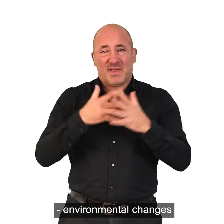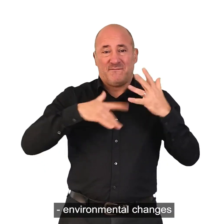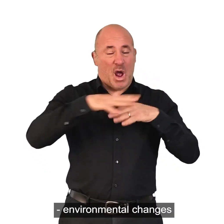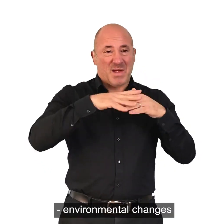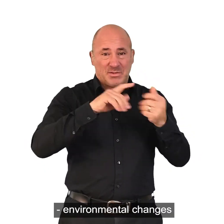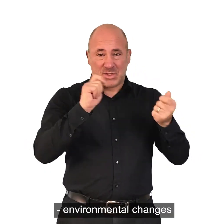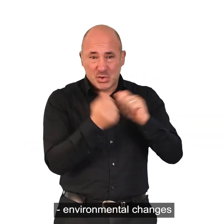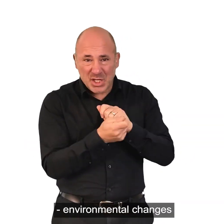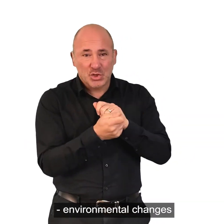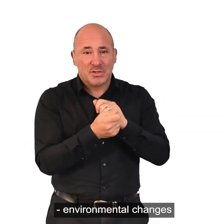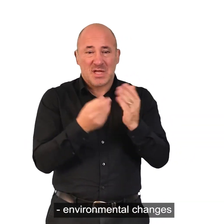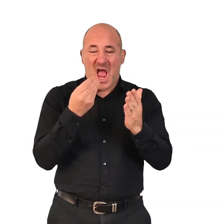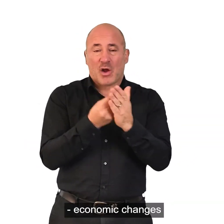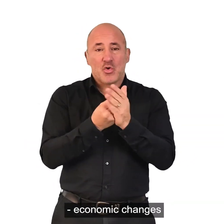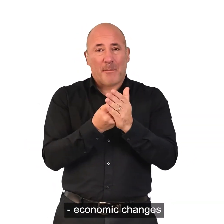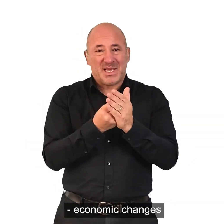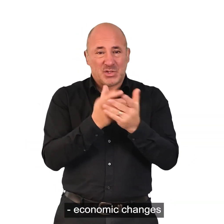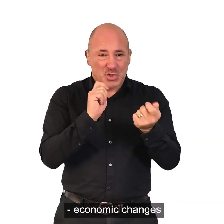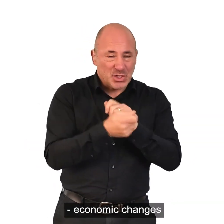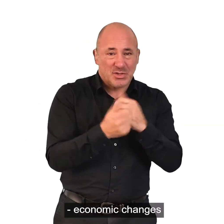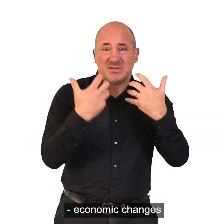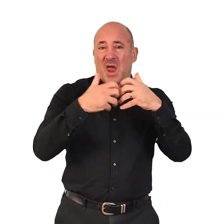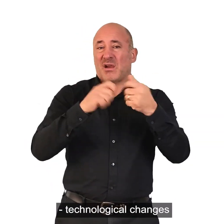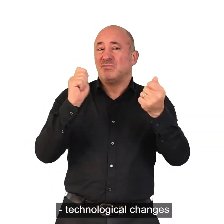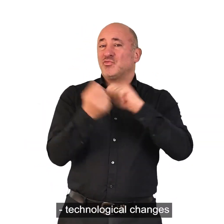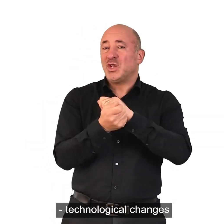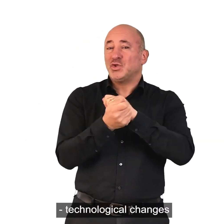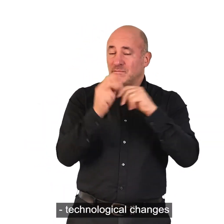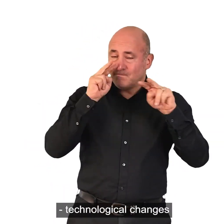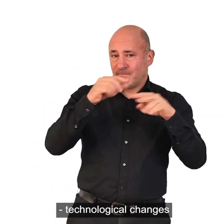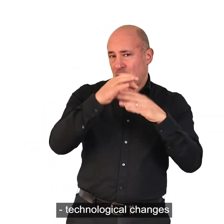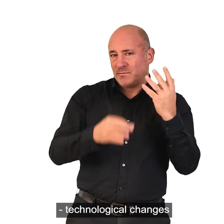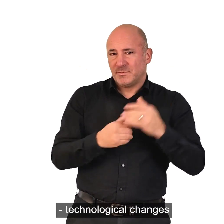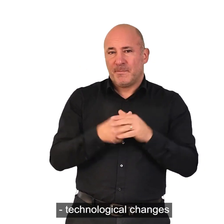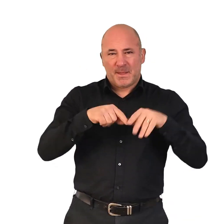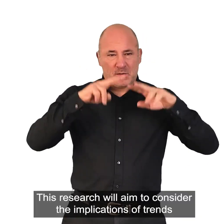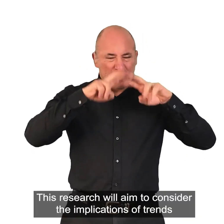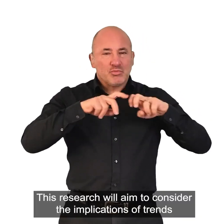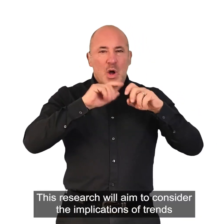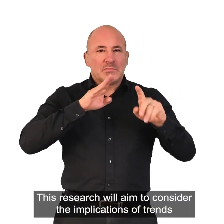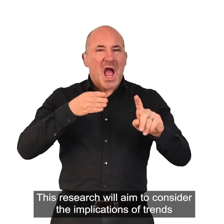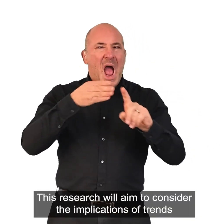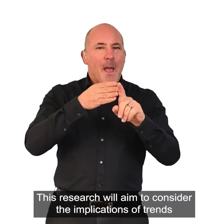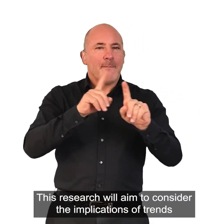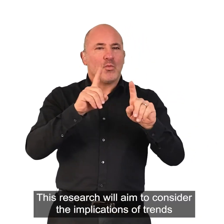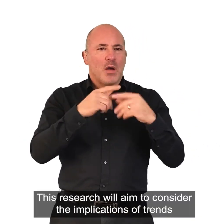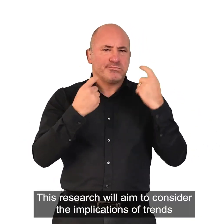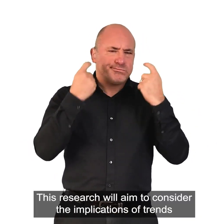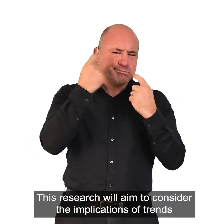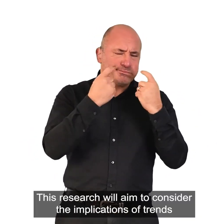environmental changes, economic changes, technological changes. This research will aim to consider the